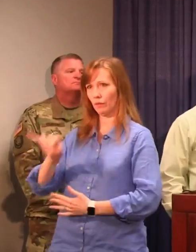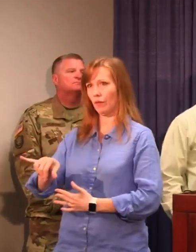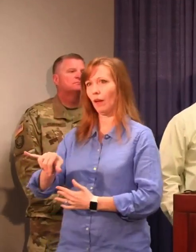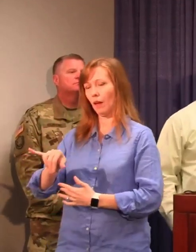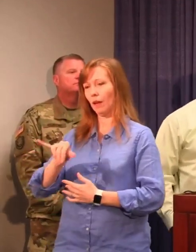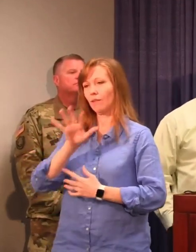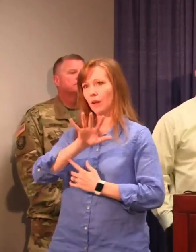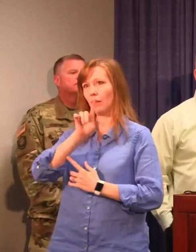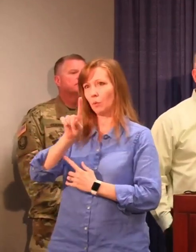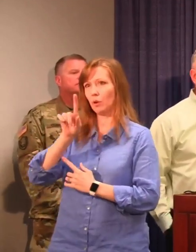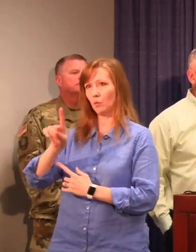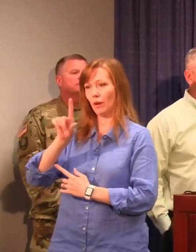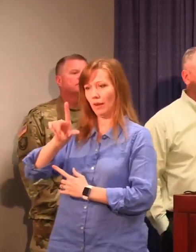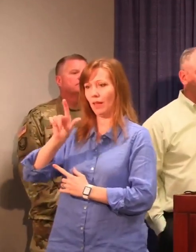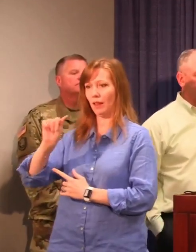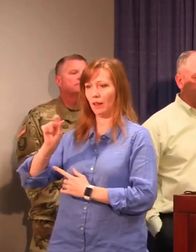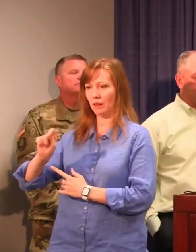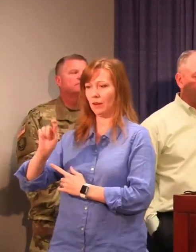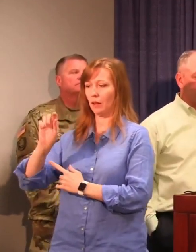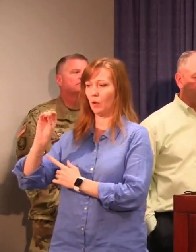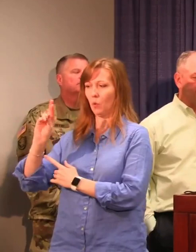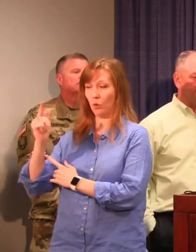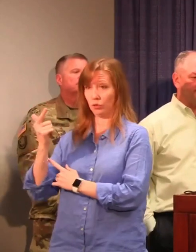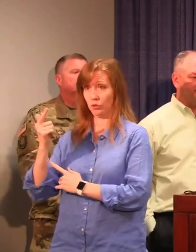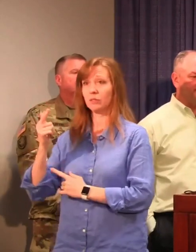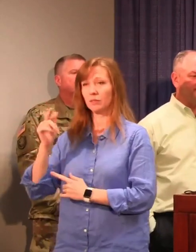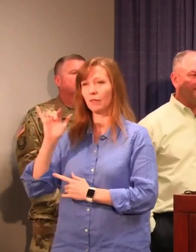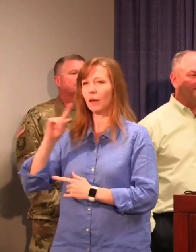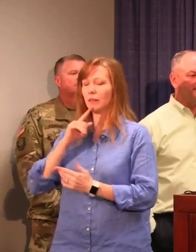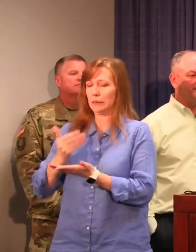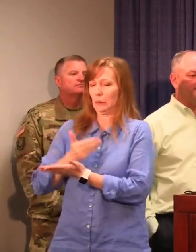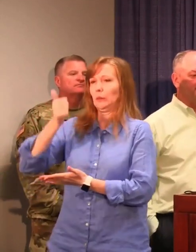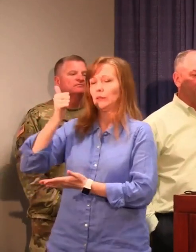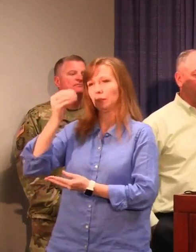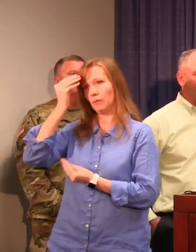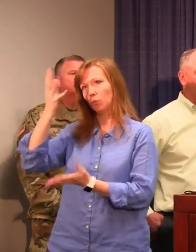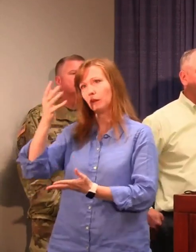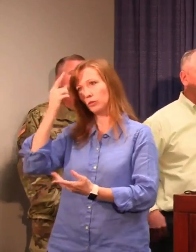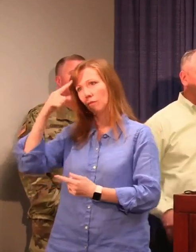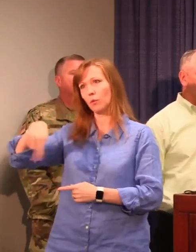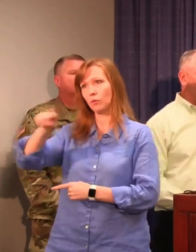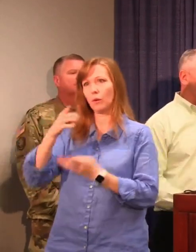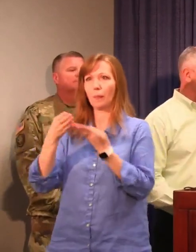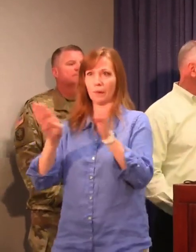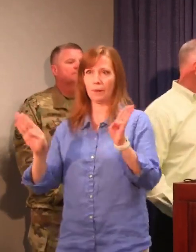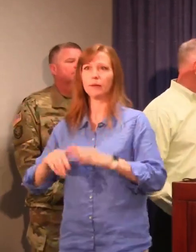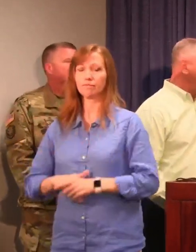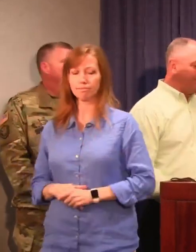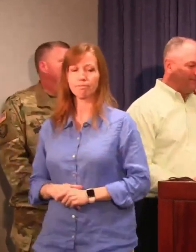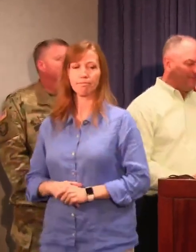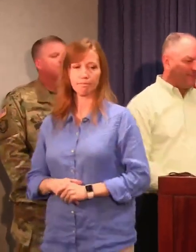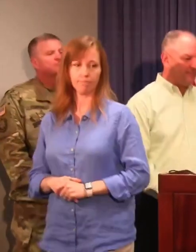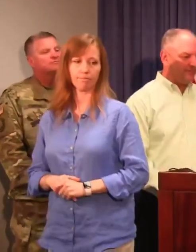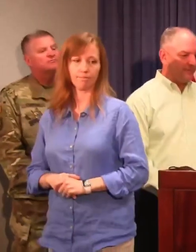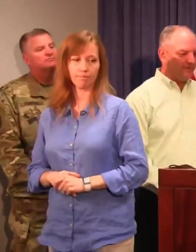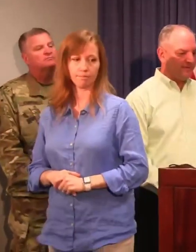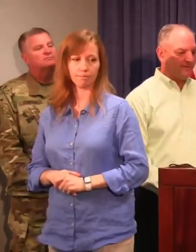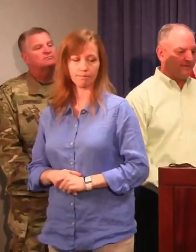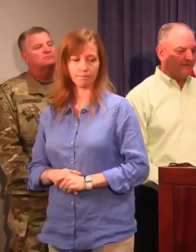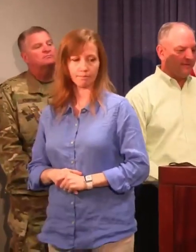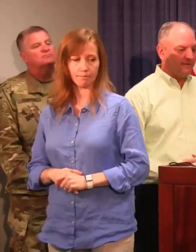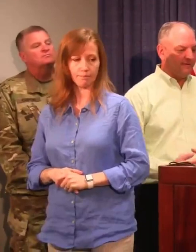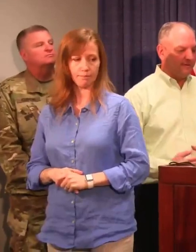traveler information that's available to you during this disaster or this emergency weather condition. Thank you.